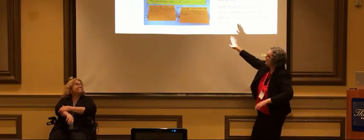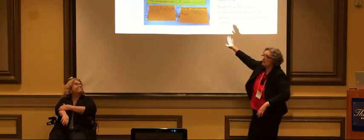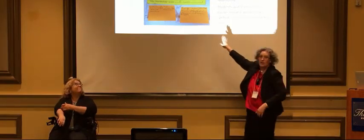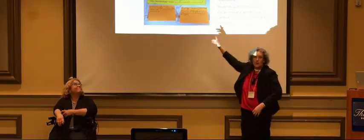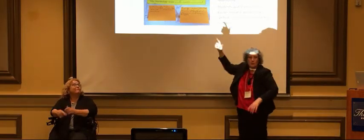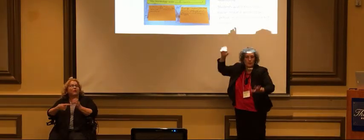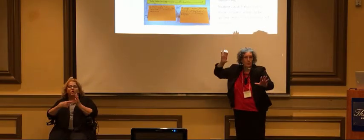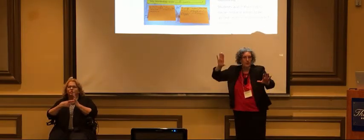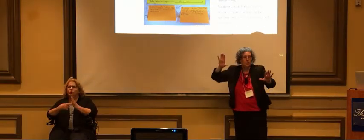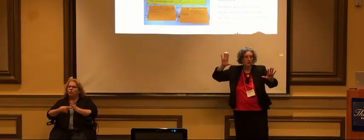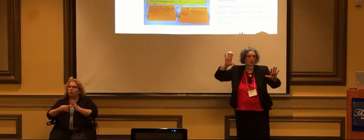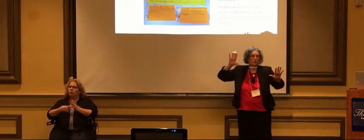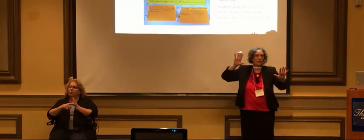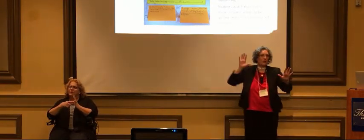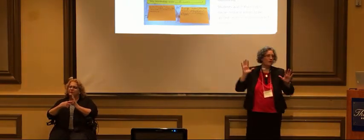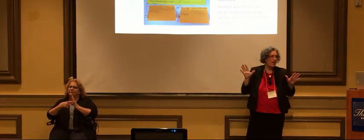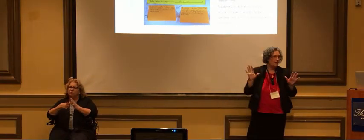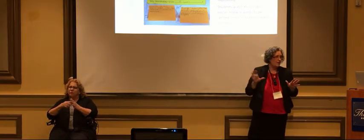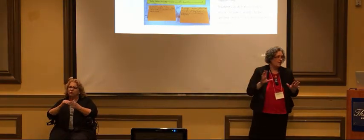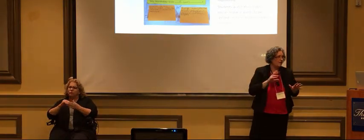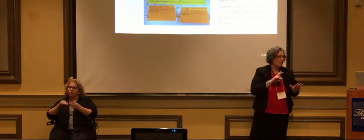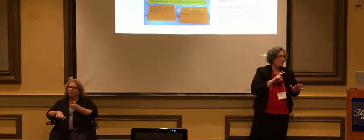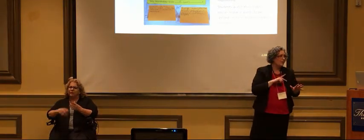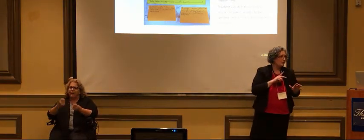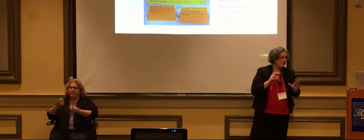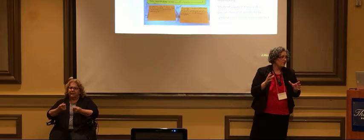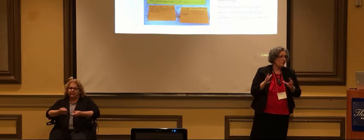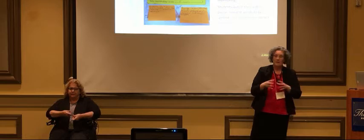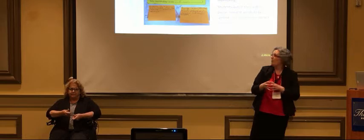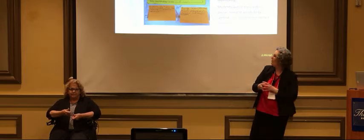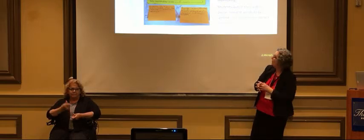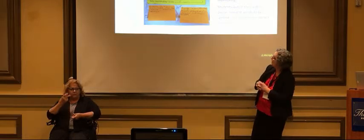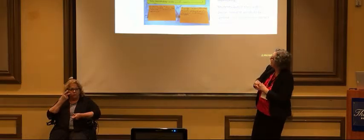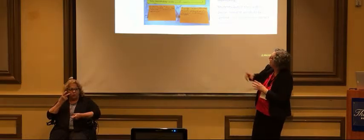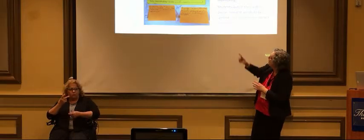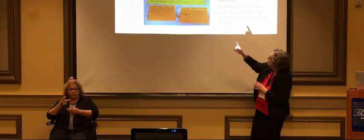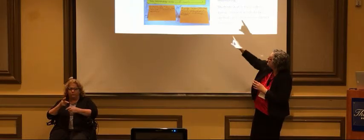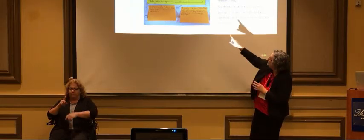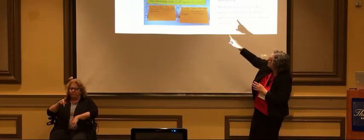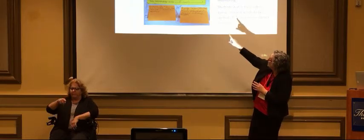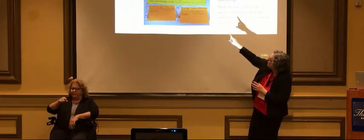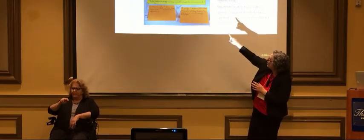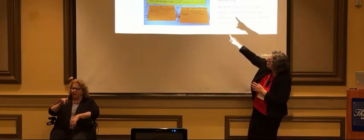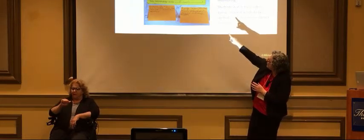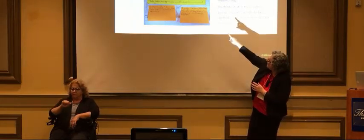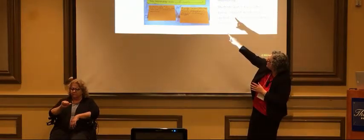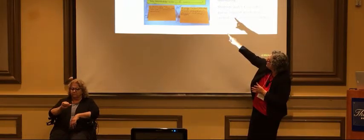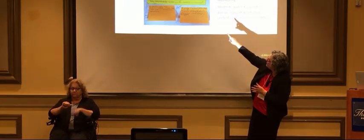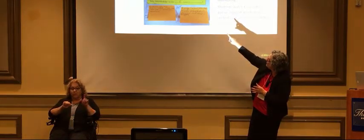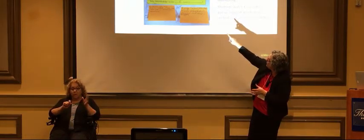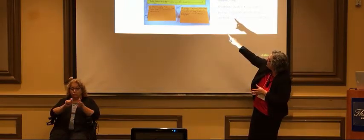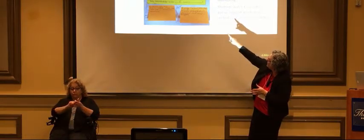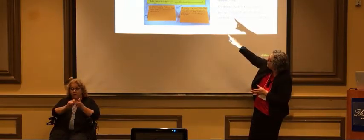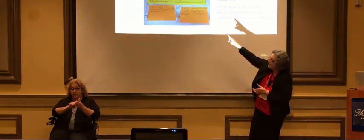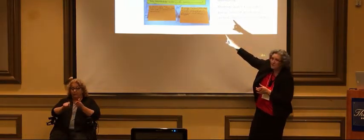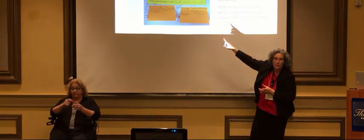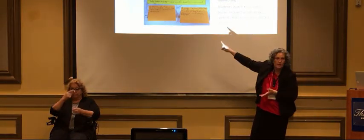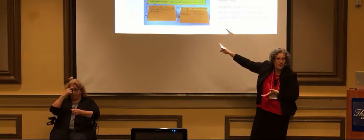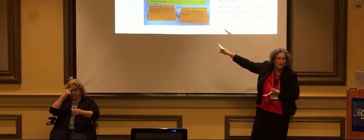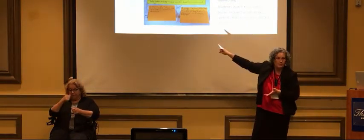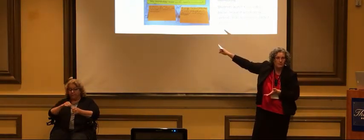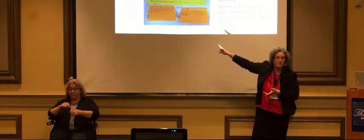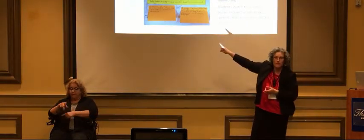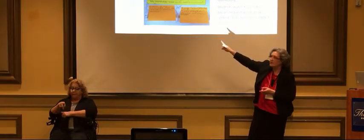a student edit. Remember I showed you the pinata, the personal narrative about the birthday. So her writing, which if you remember